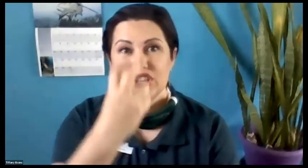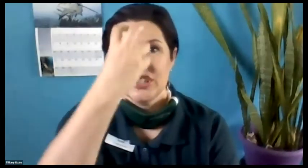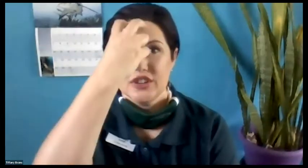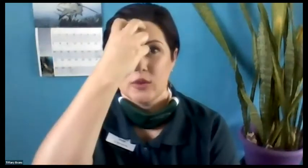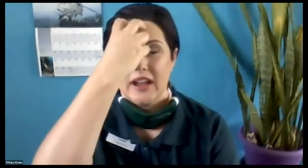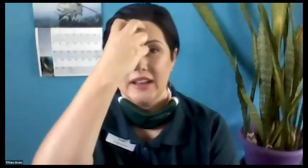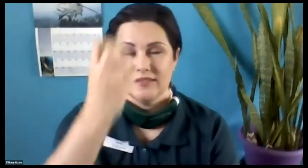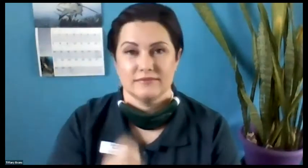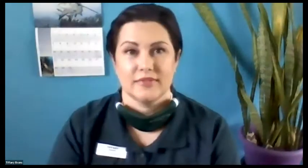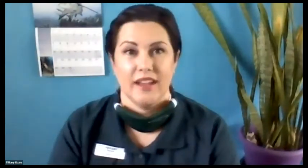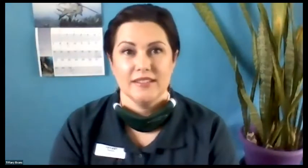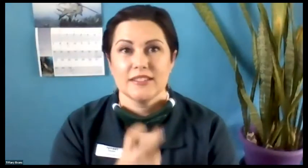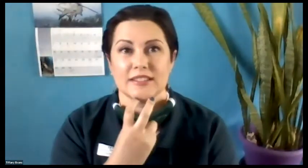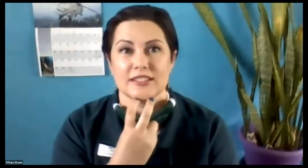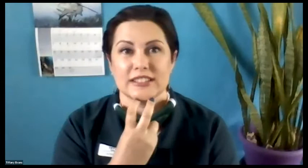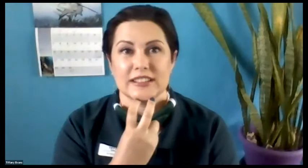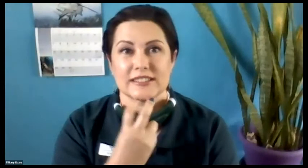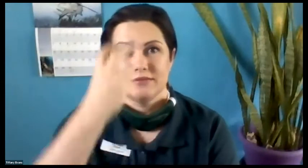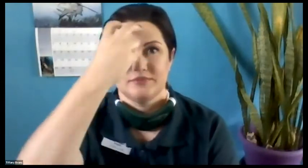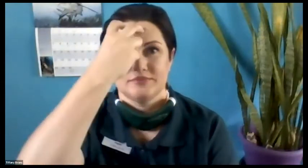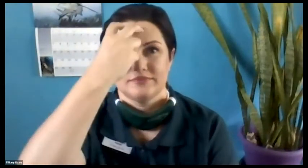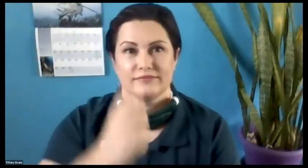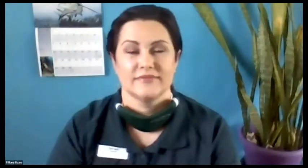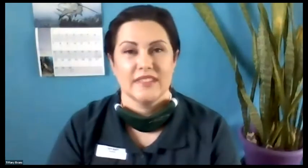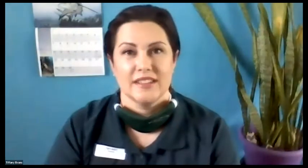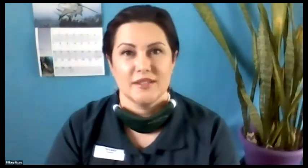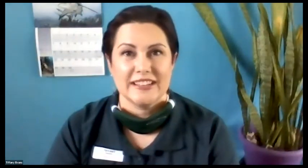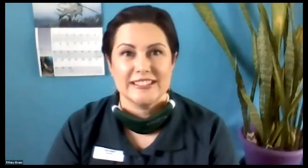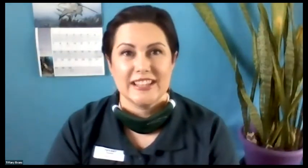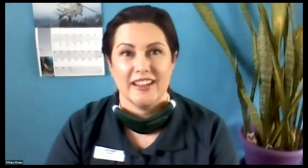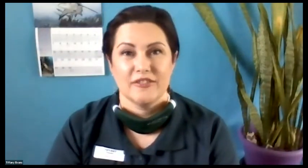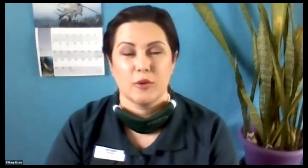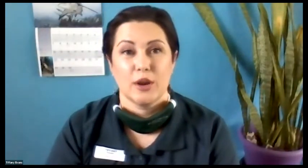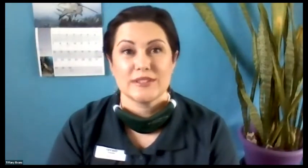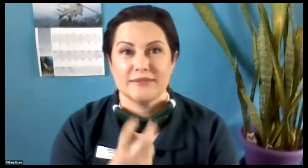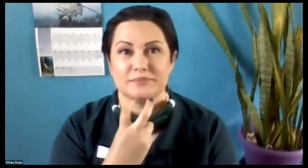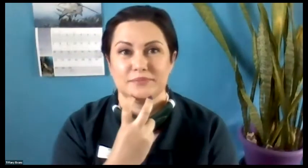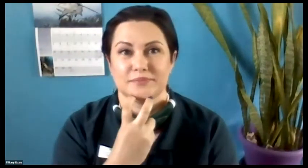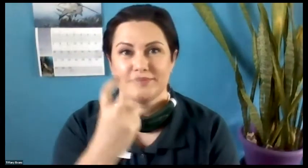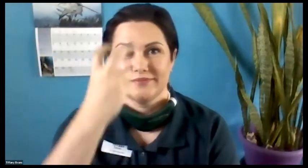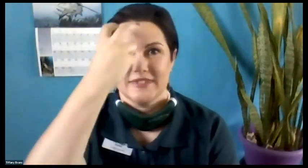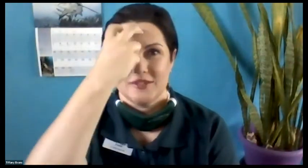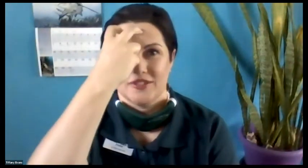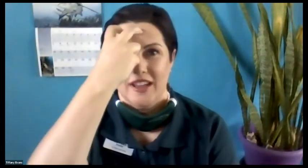your forehead. Okay, just like this. So that is the sign for goat. So try it with